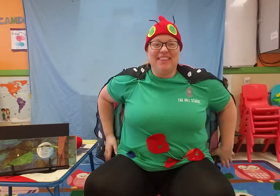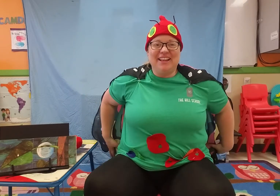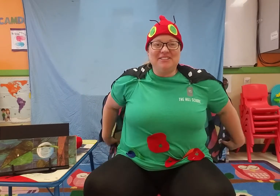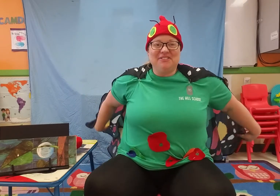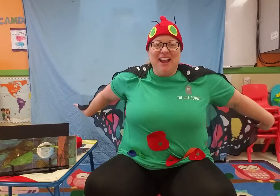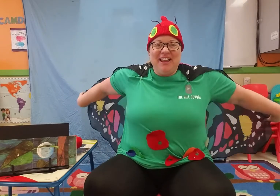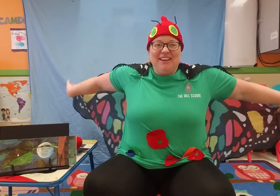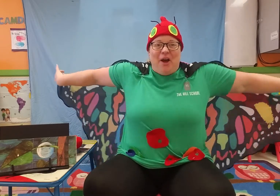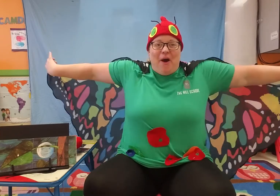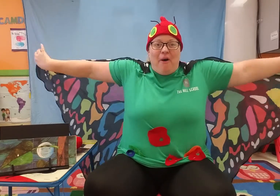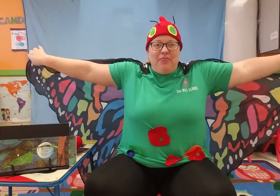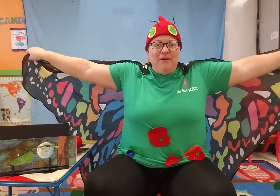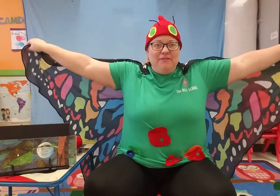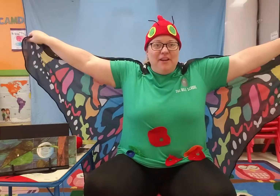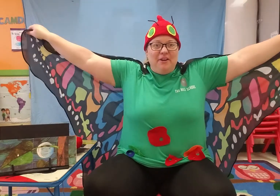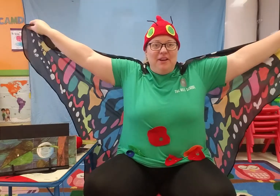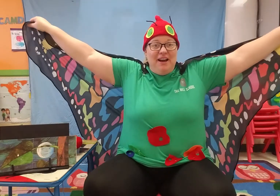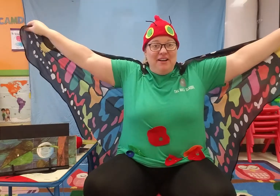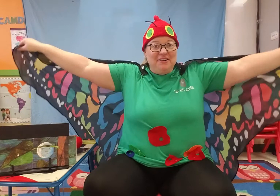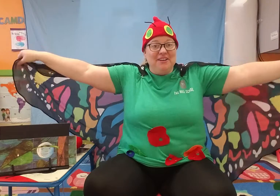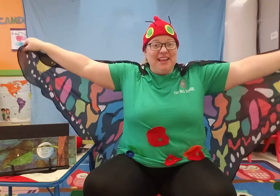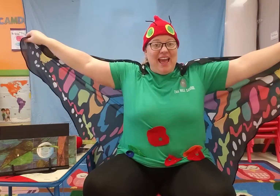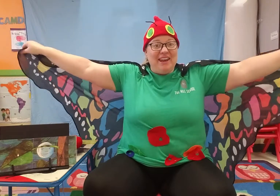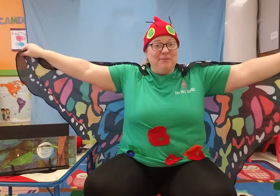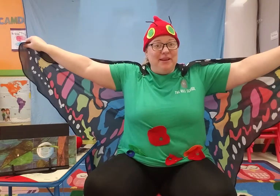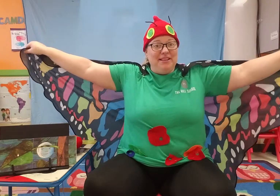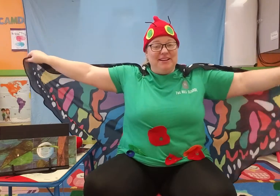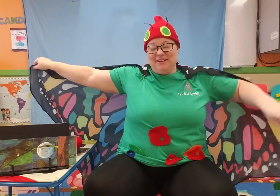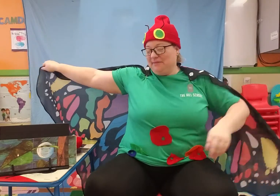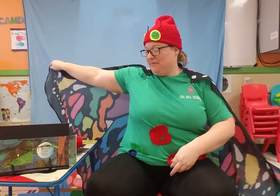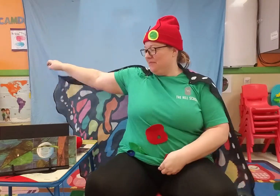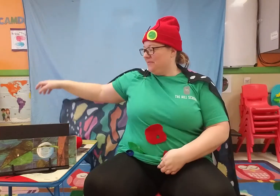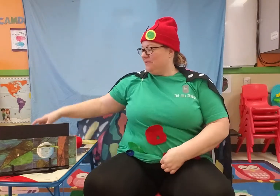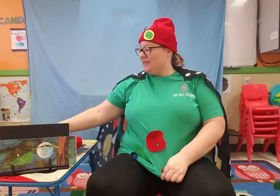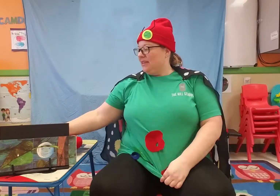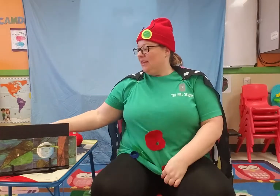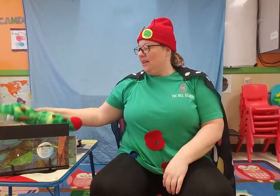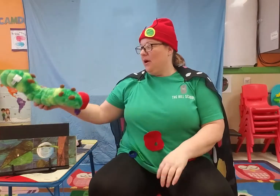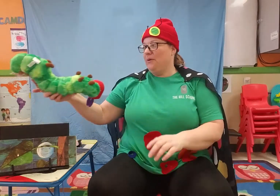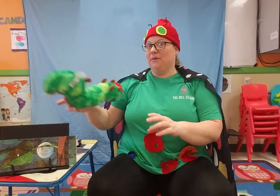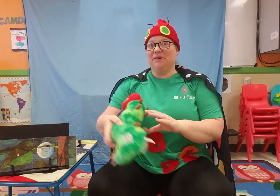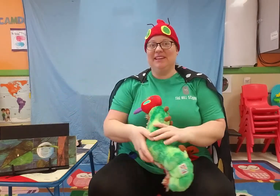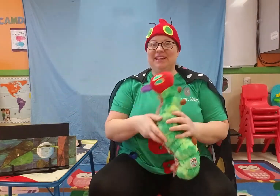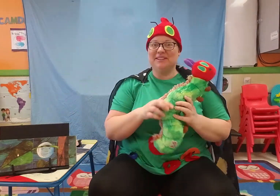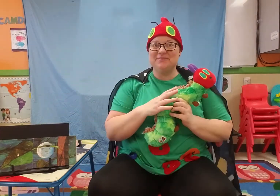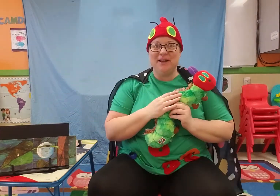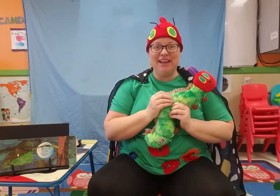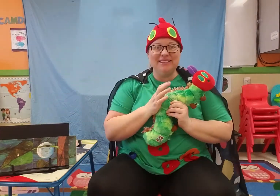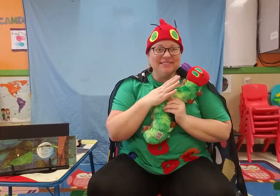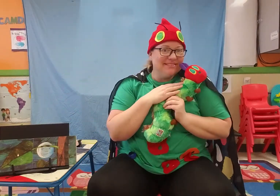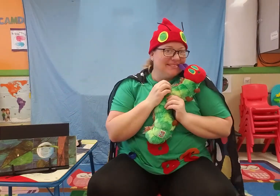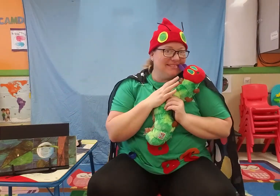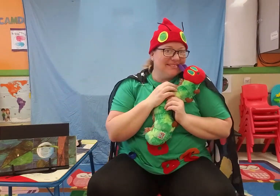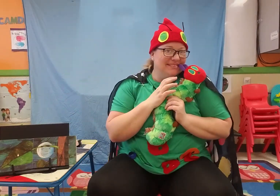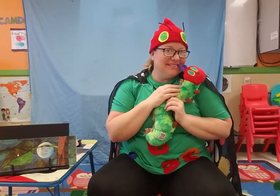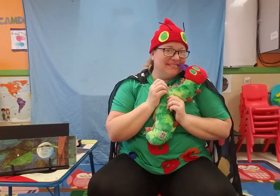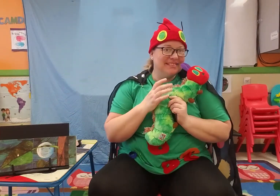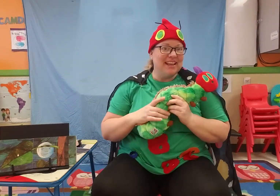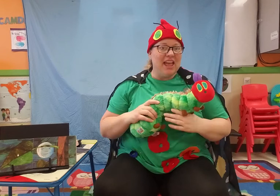That's right. The Very Hungry Caterpillar. Ooh, and here's mine.